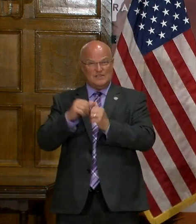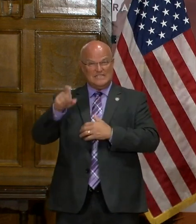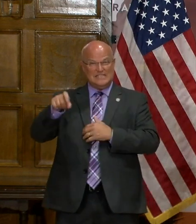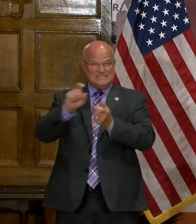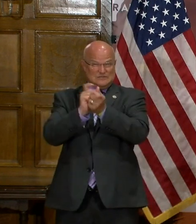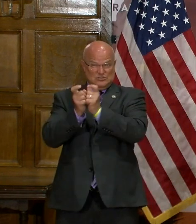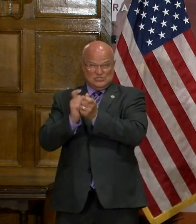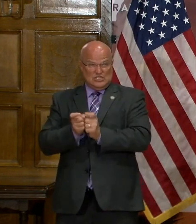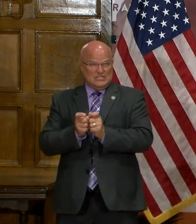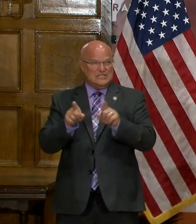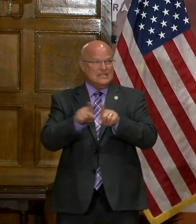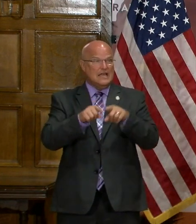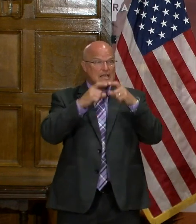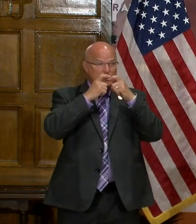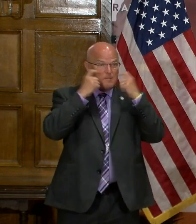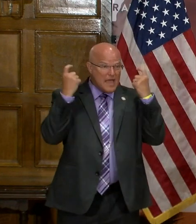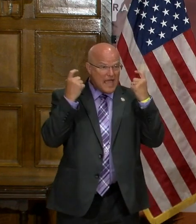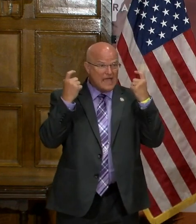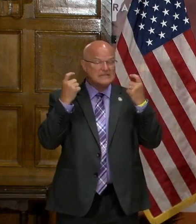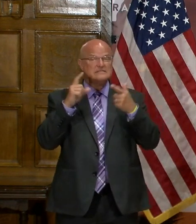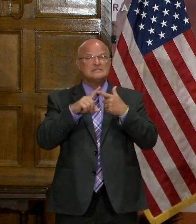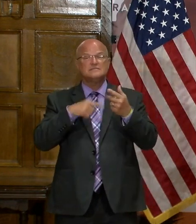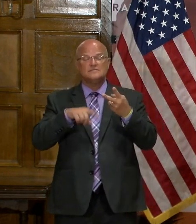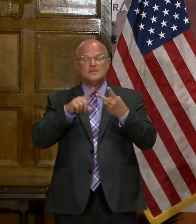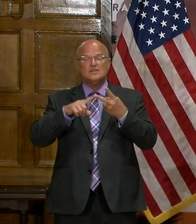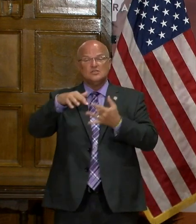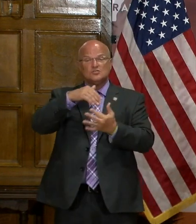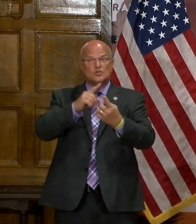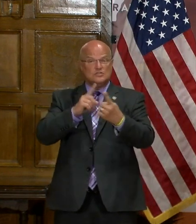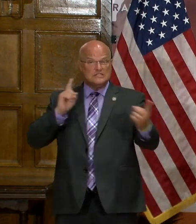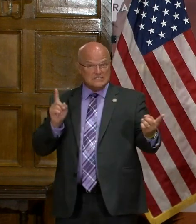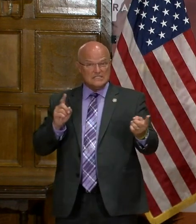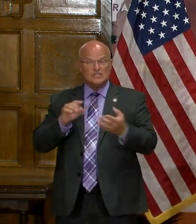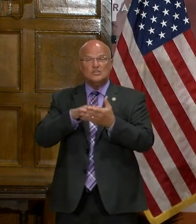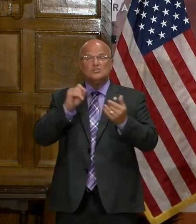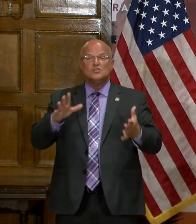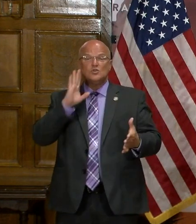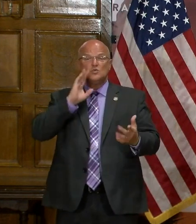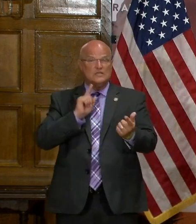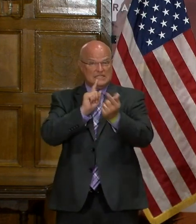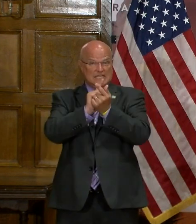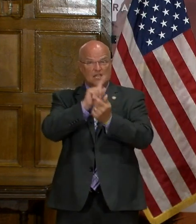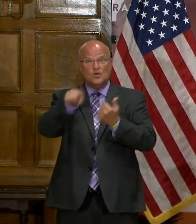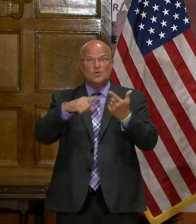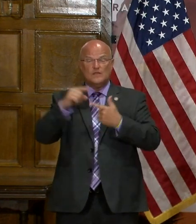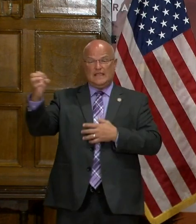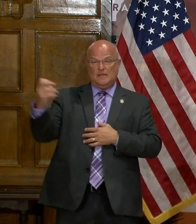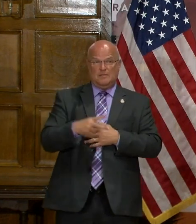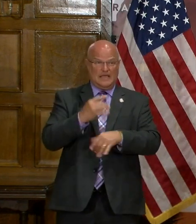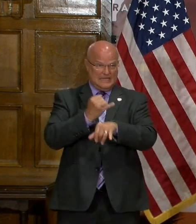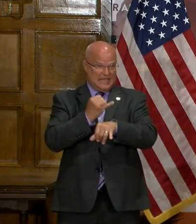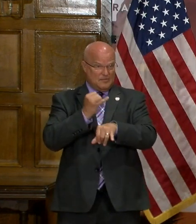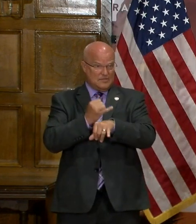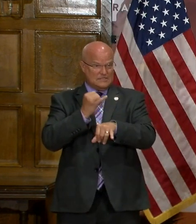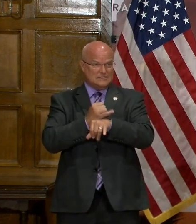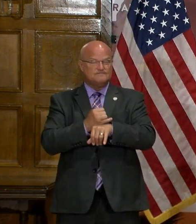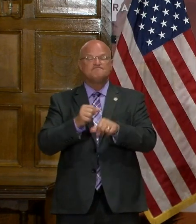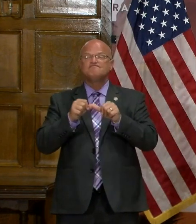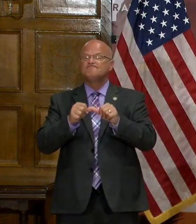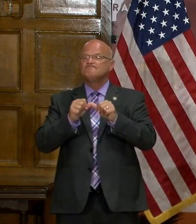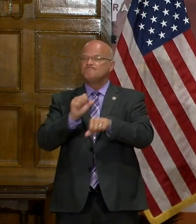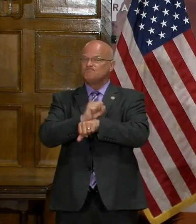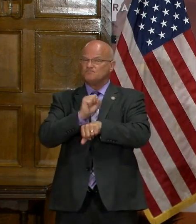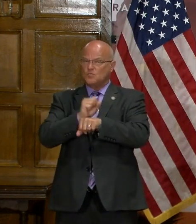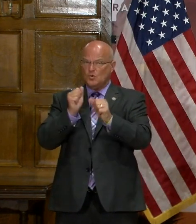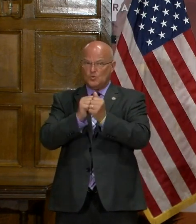necessary changes such as masks, such as social distancing that students will encounter when they return to campus. We will continue to